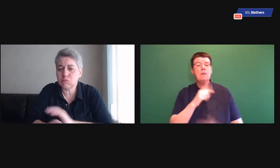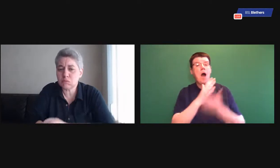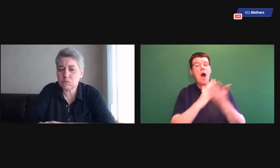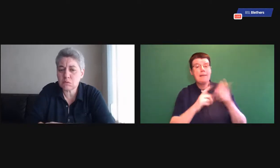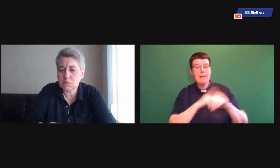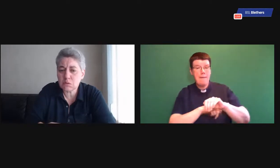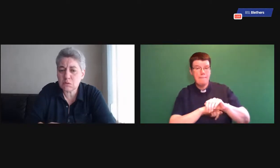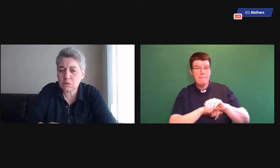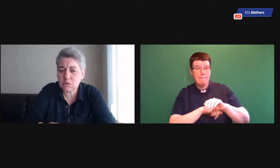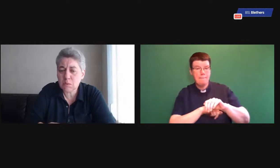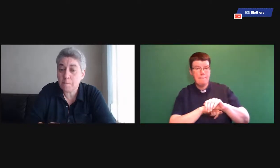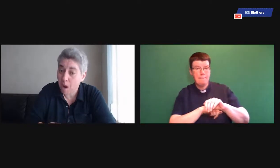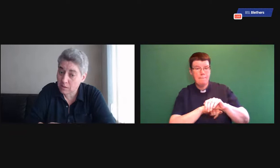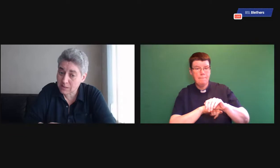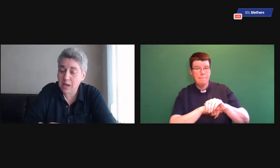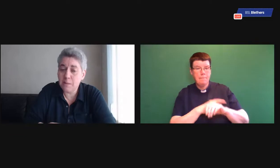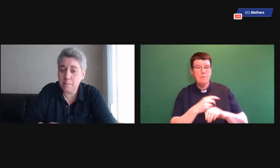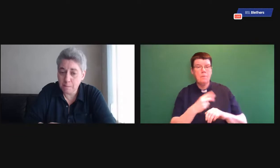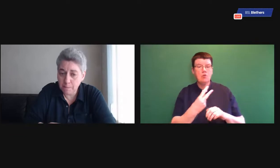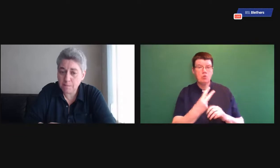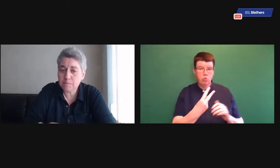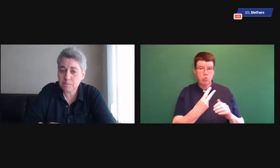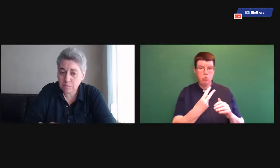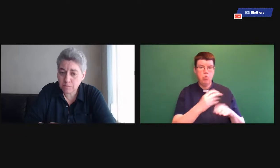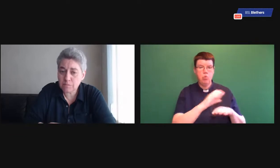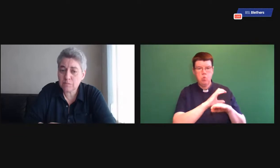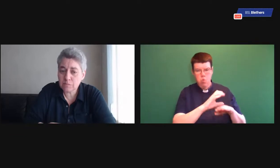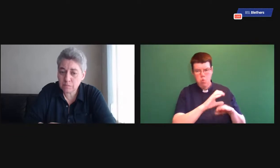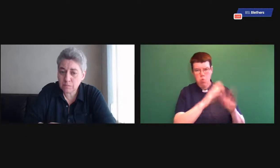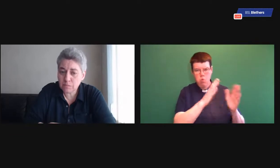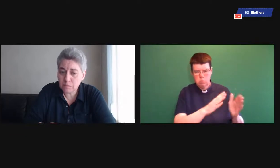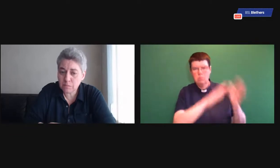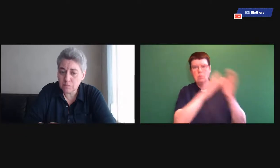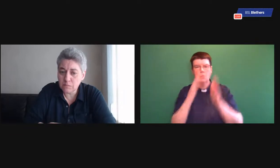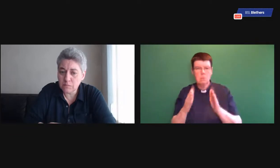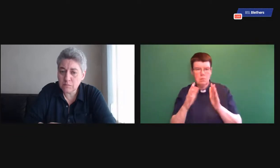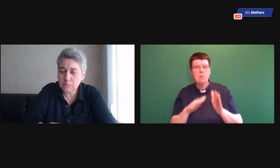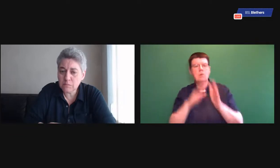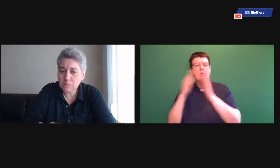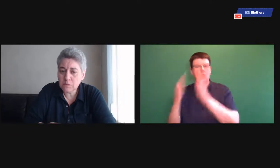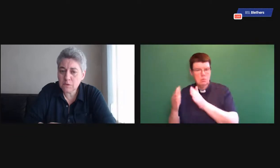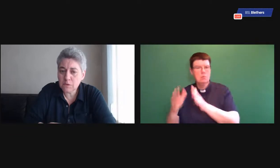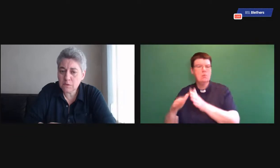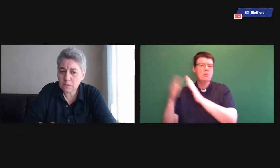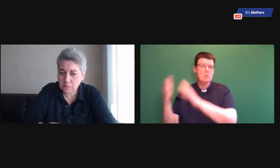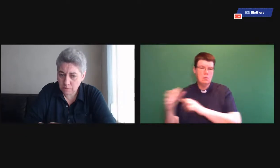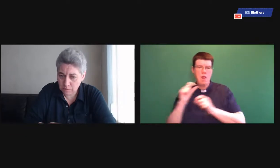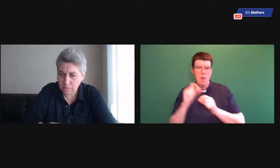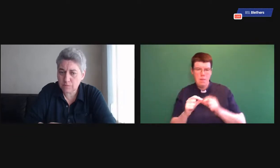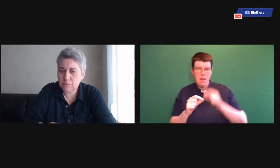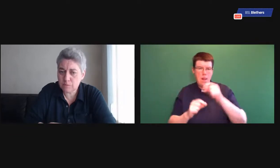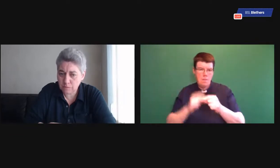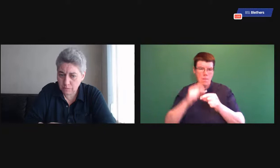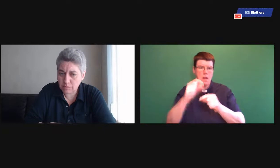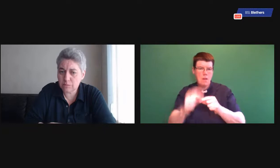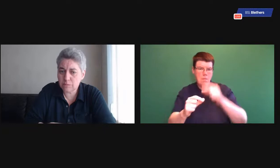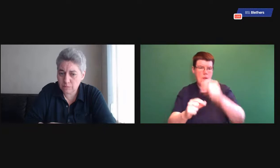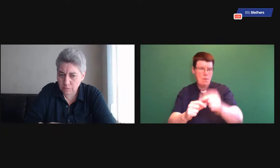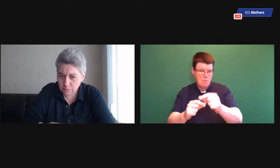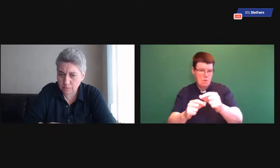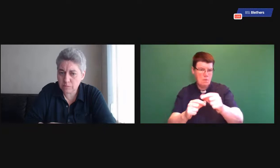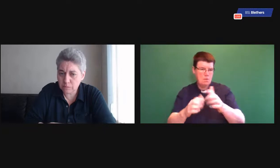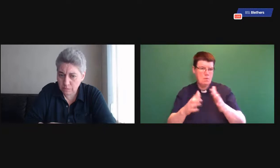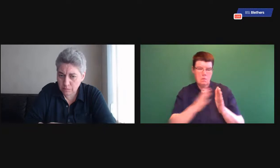And the reason for that is it was part-time. You had to do two sort of like